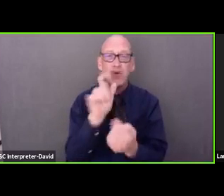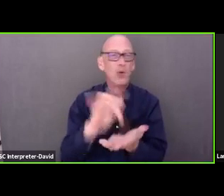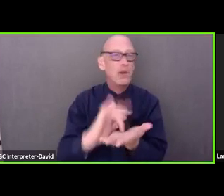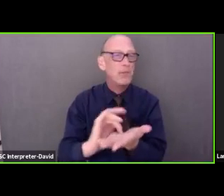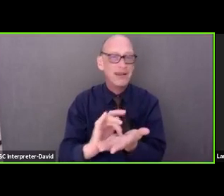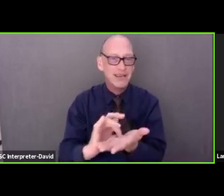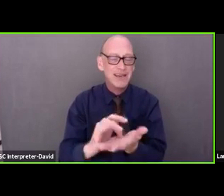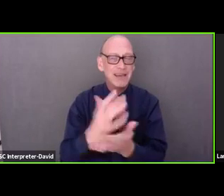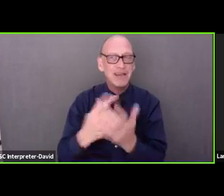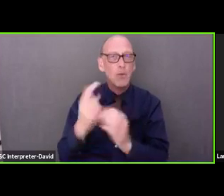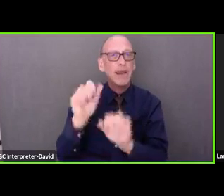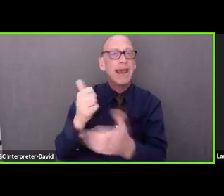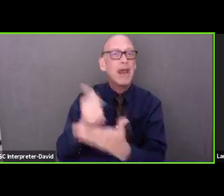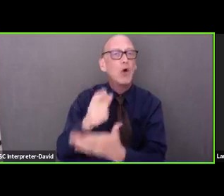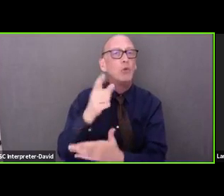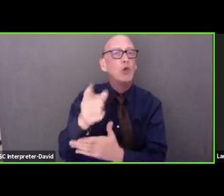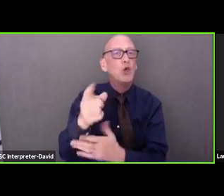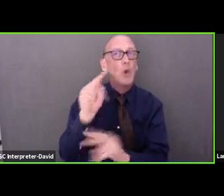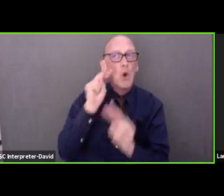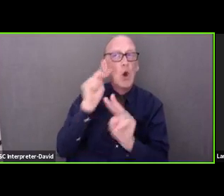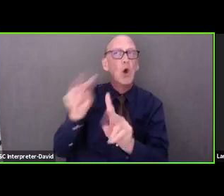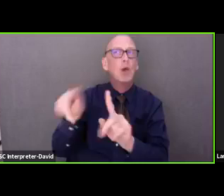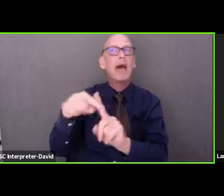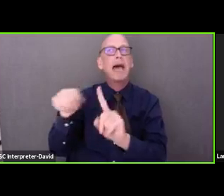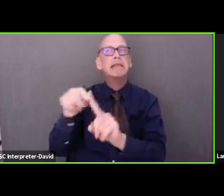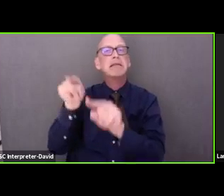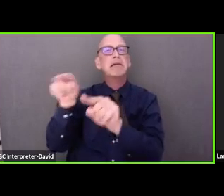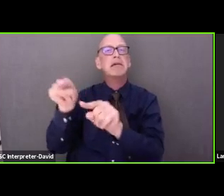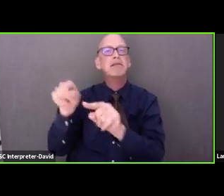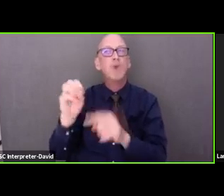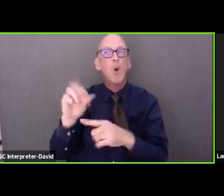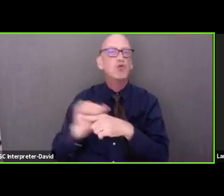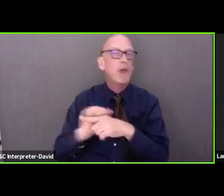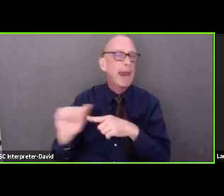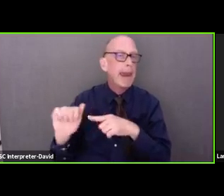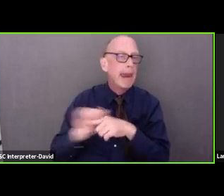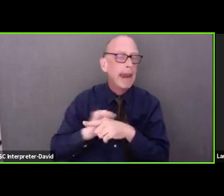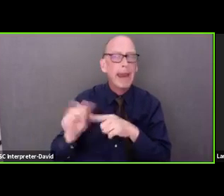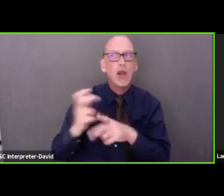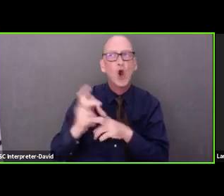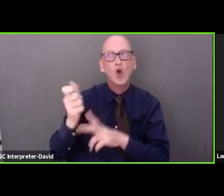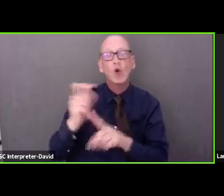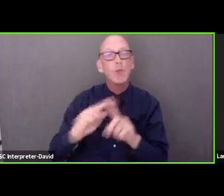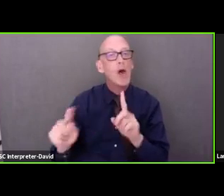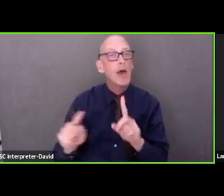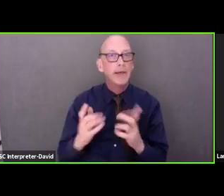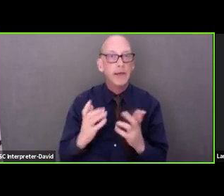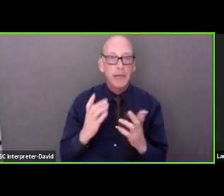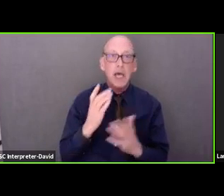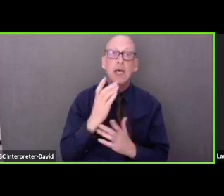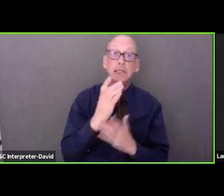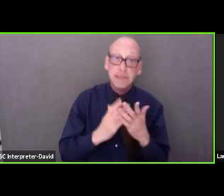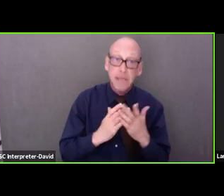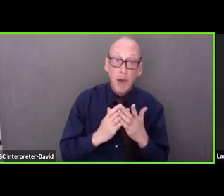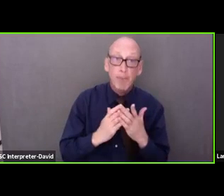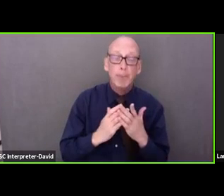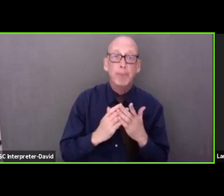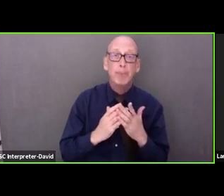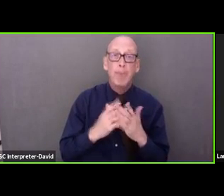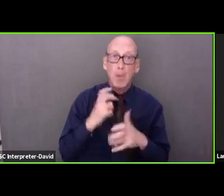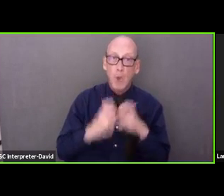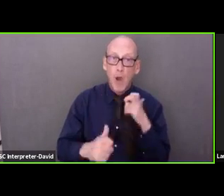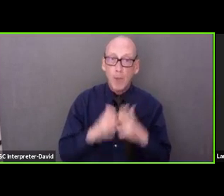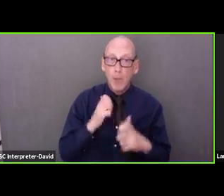Somebody can help you, look at things differently. You need to train harder or whatever. But there are certain disorders